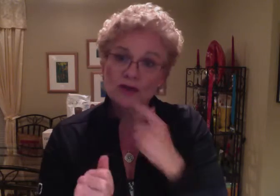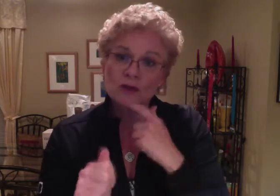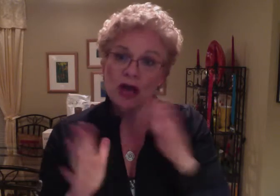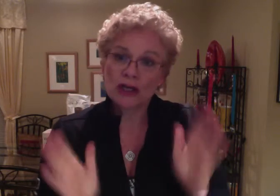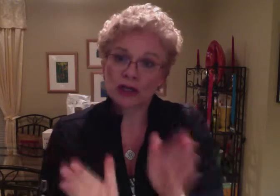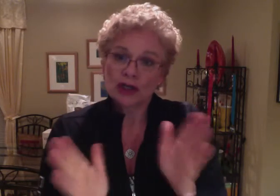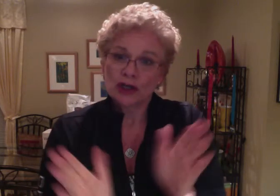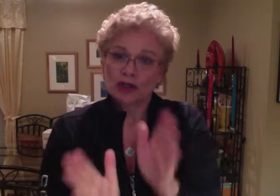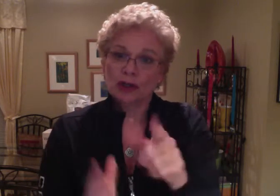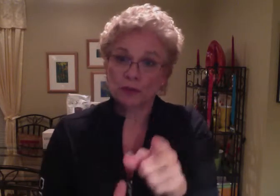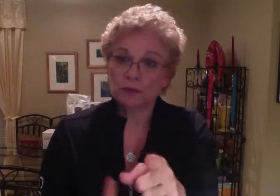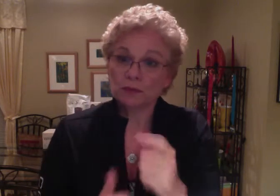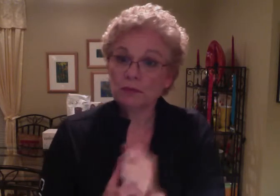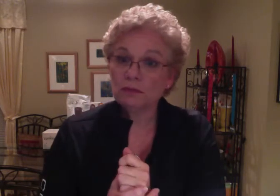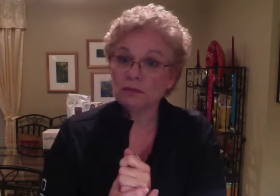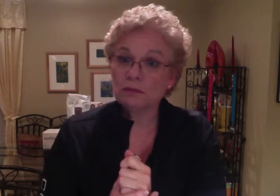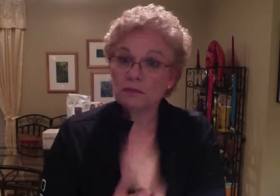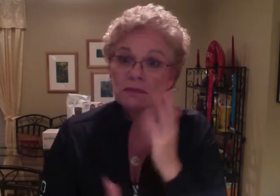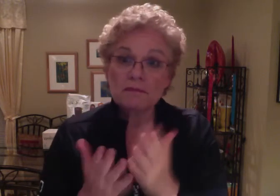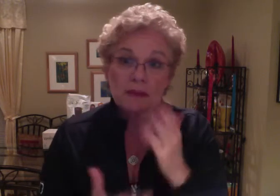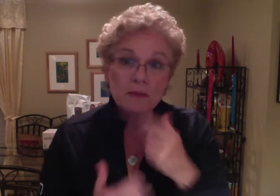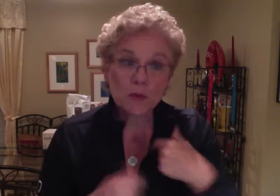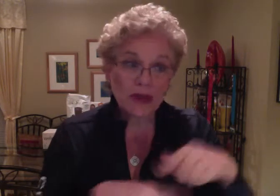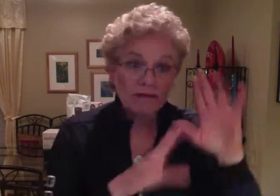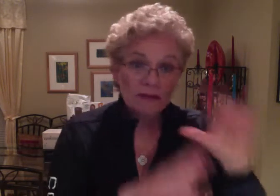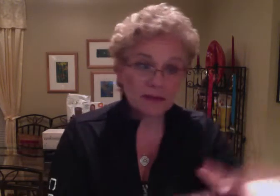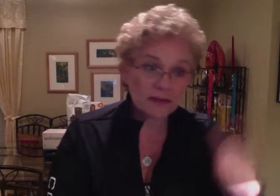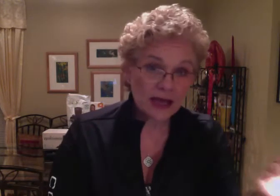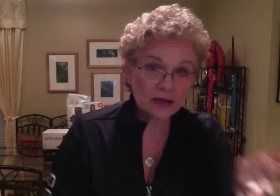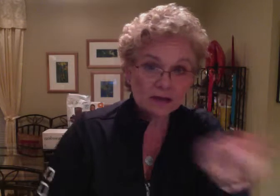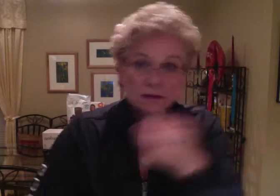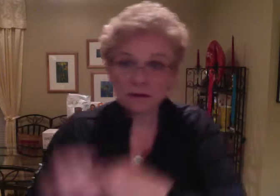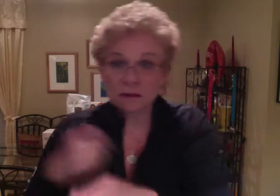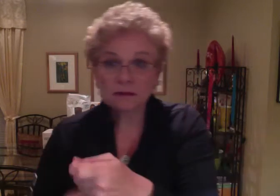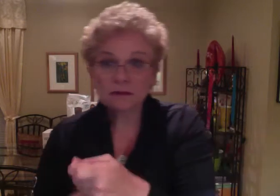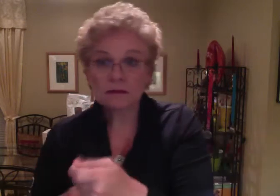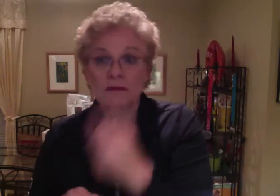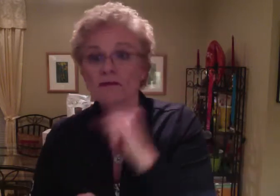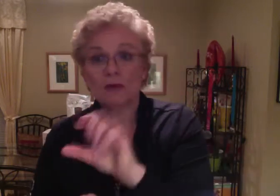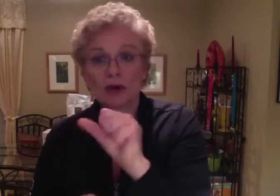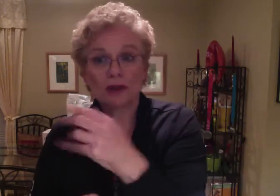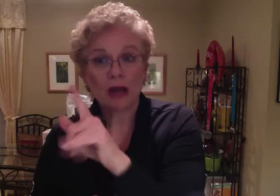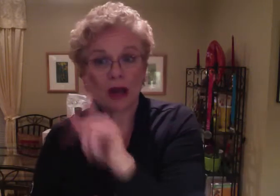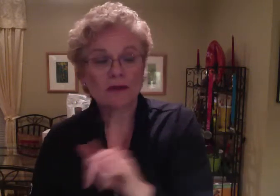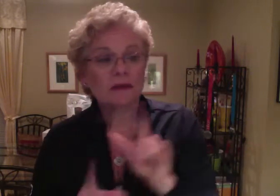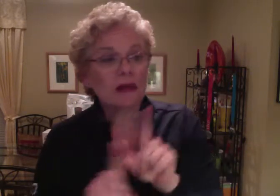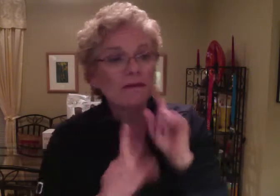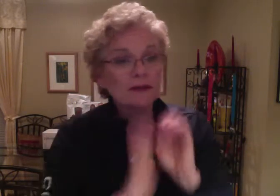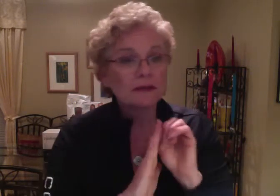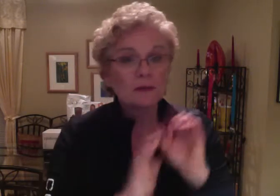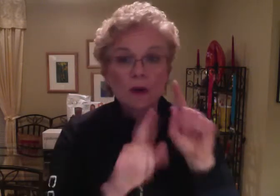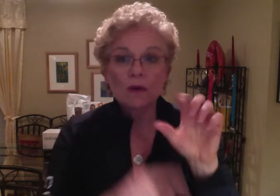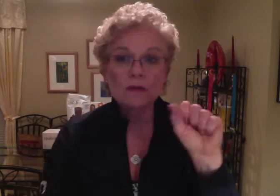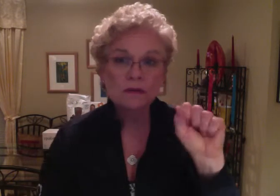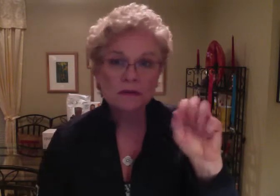is there something that you could maybe not do that you spend $4 a day on? Do you go to Sonic? Now here in the